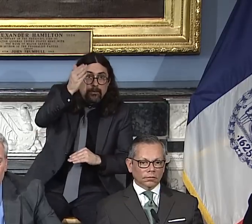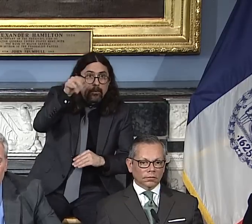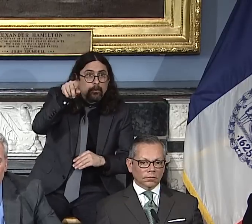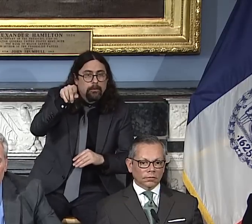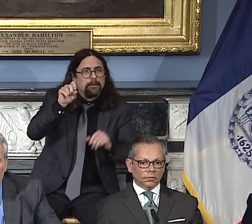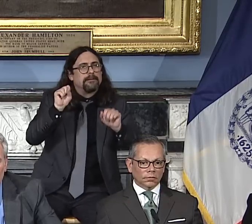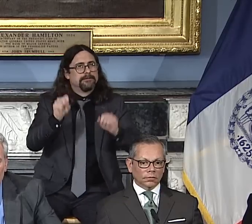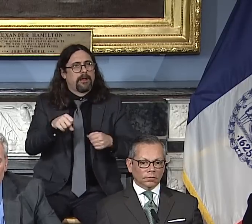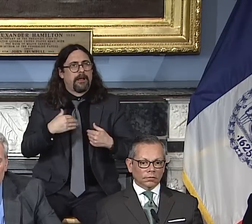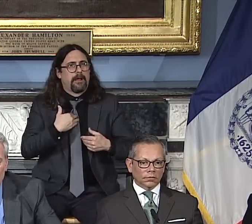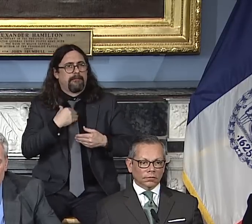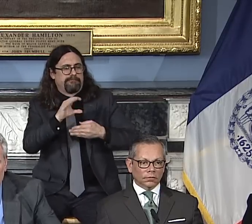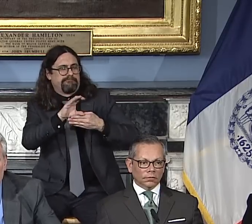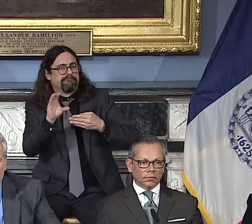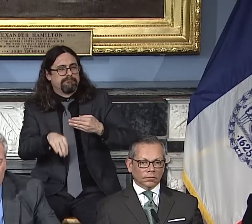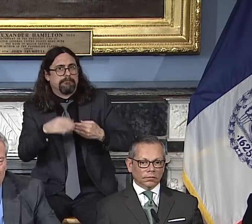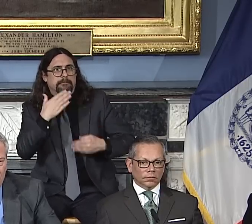mine.